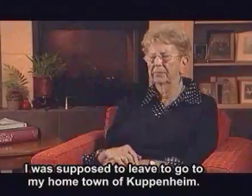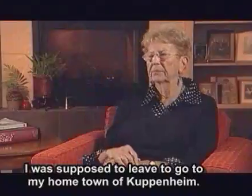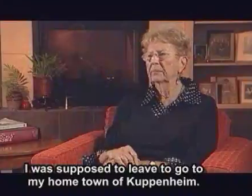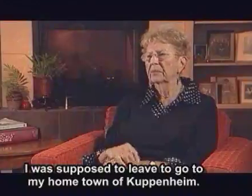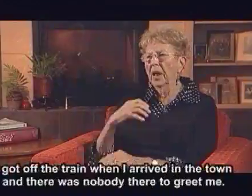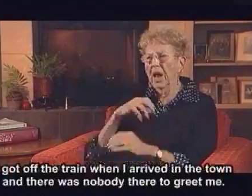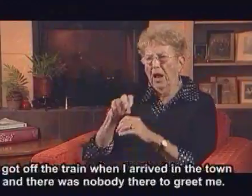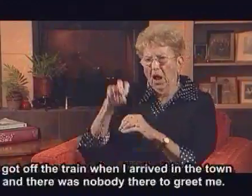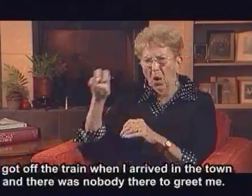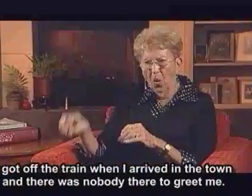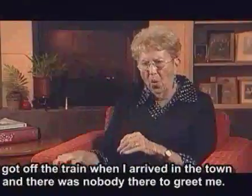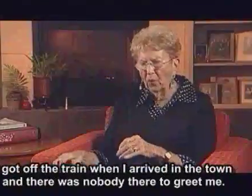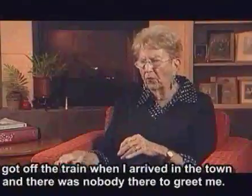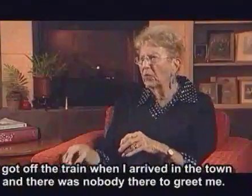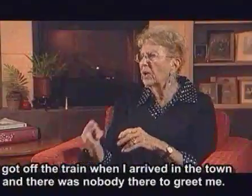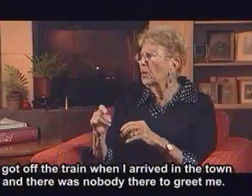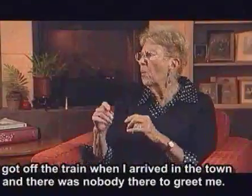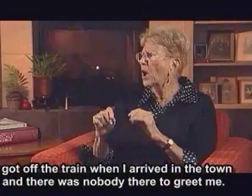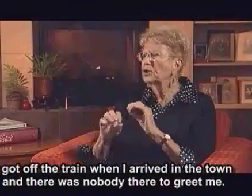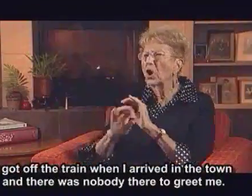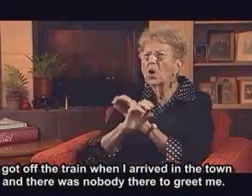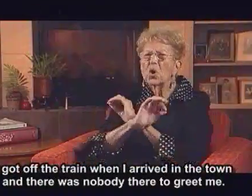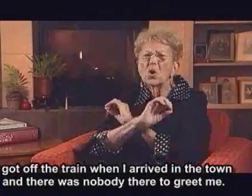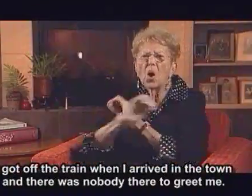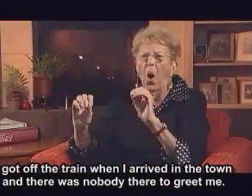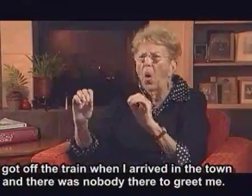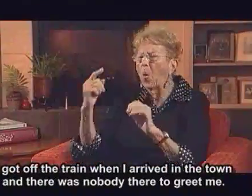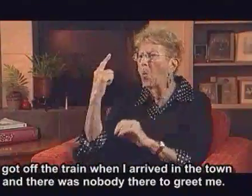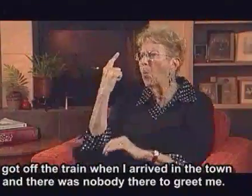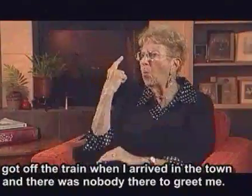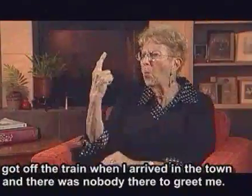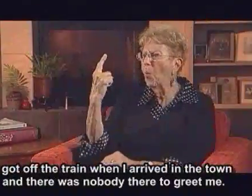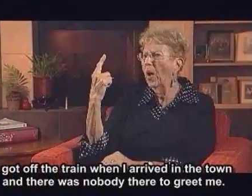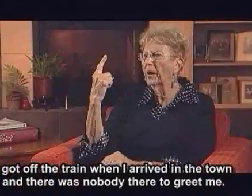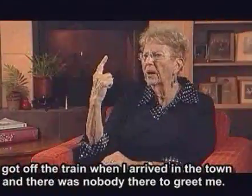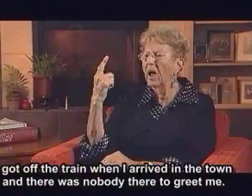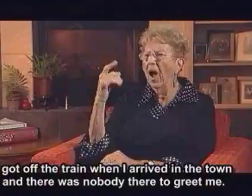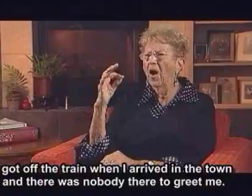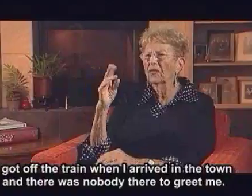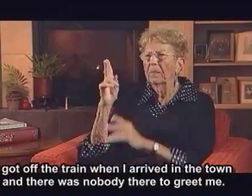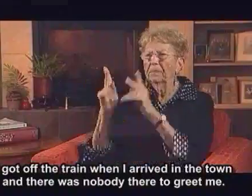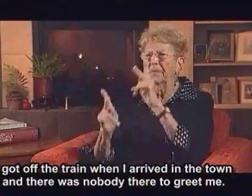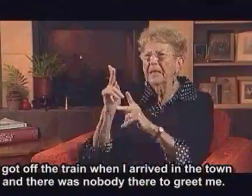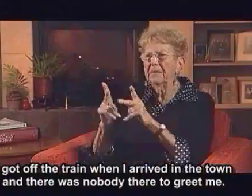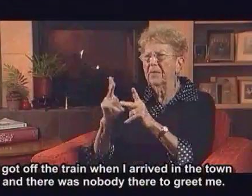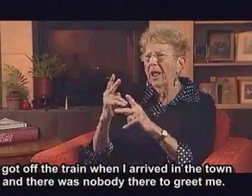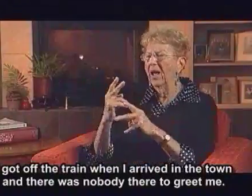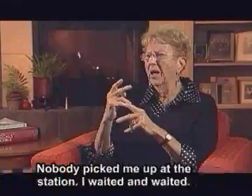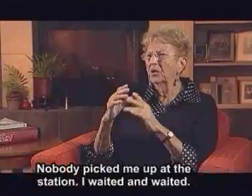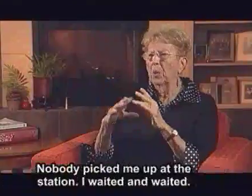Kuppenheim. I got off the train when I arrived in the town, and there was nobody there to greet me.